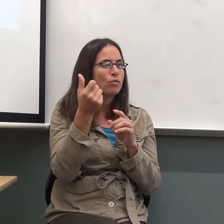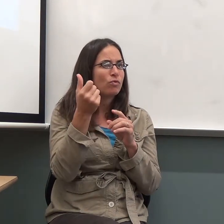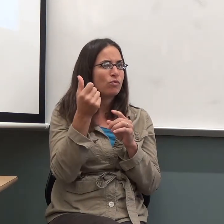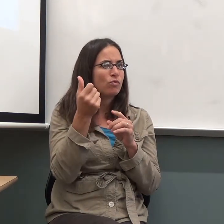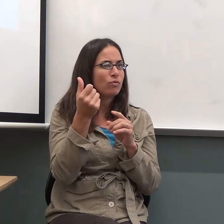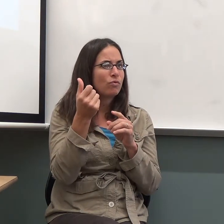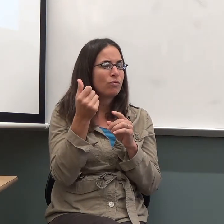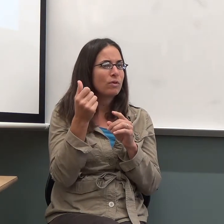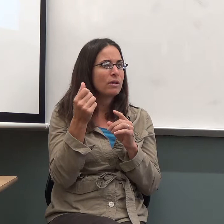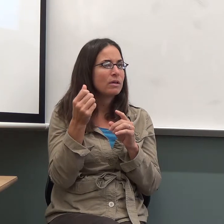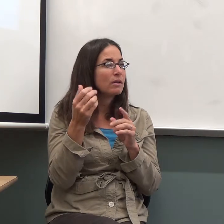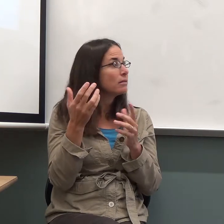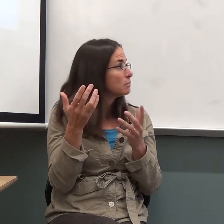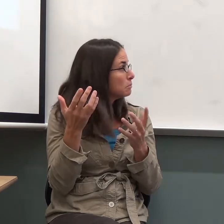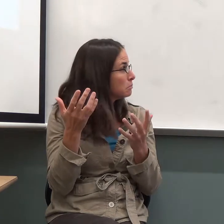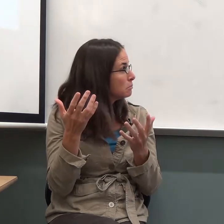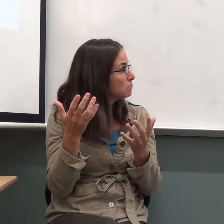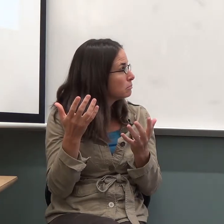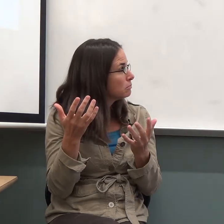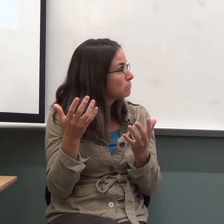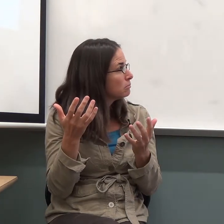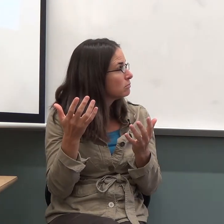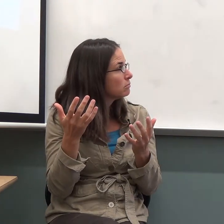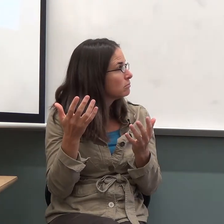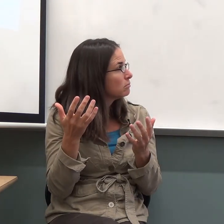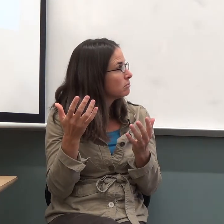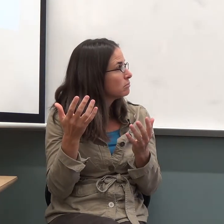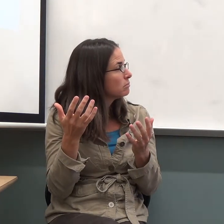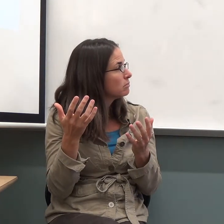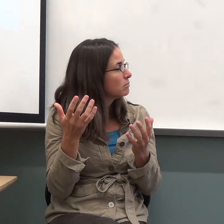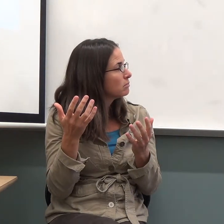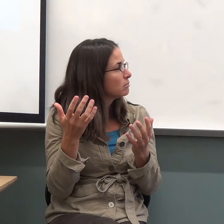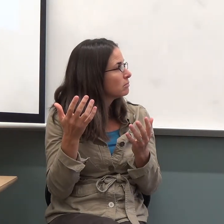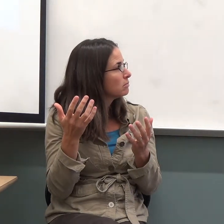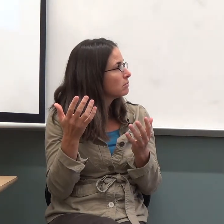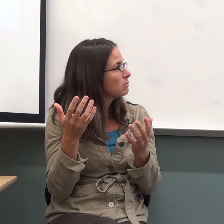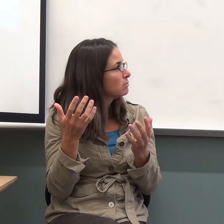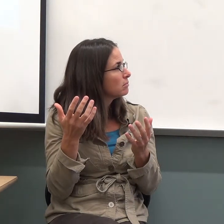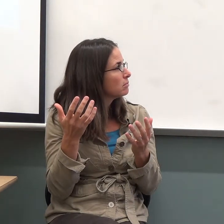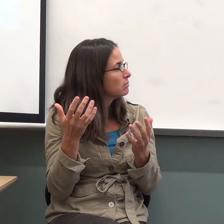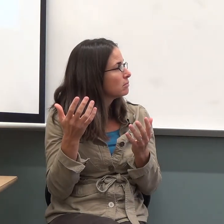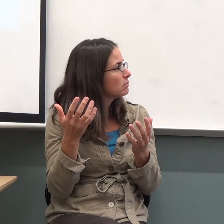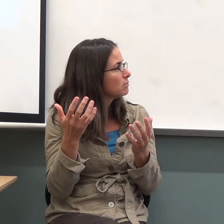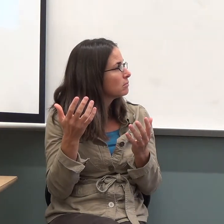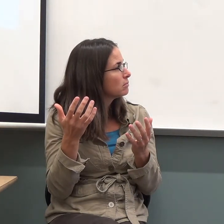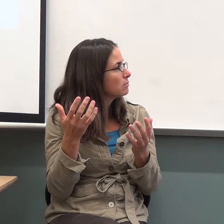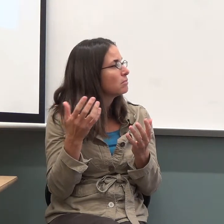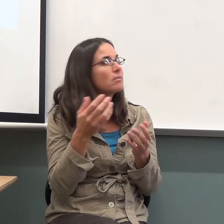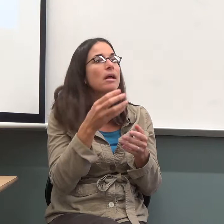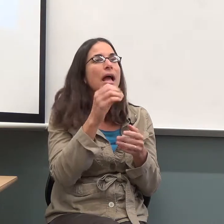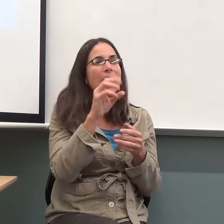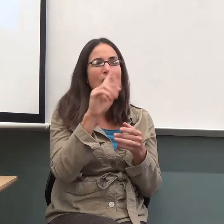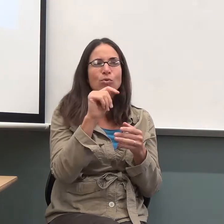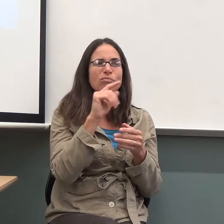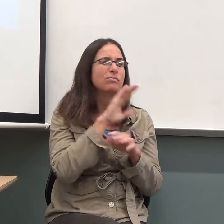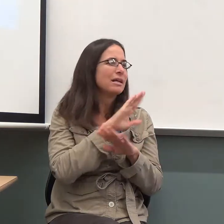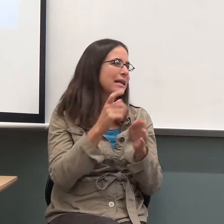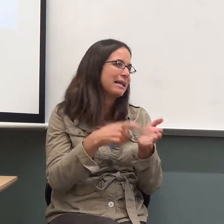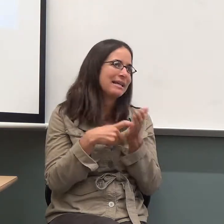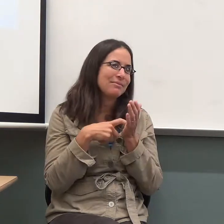Both of them, and replace it with something else. What word disappears? Huh? Out. Good. Why?